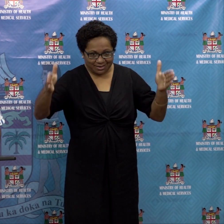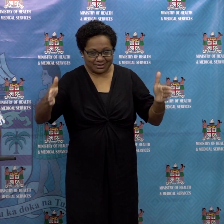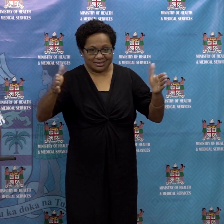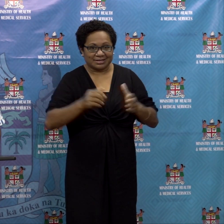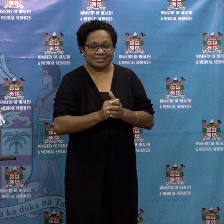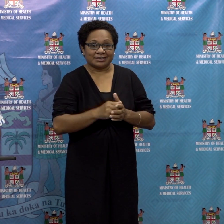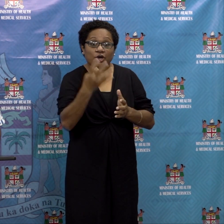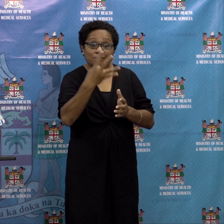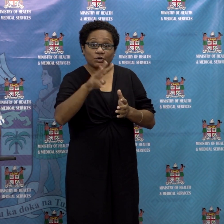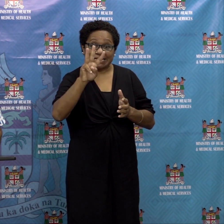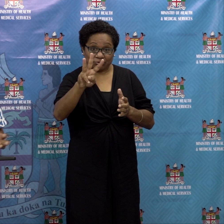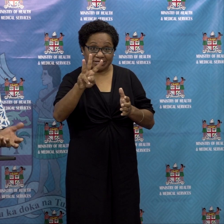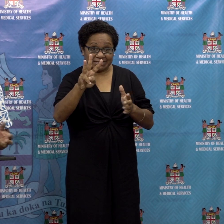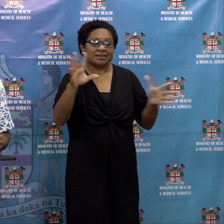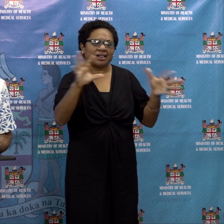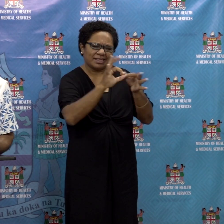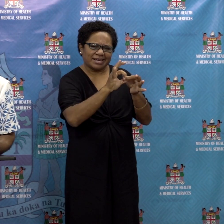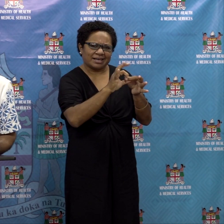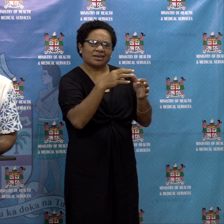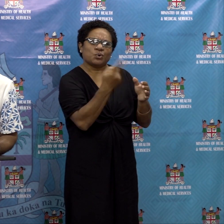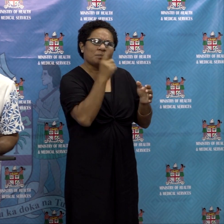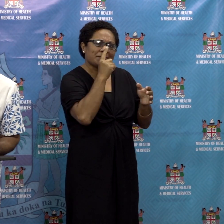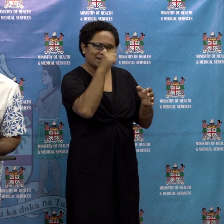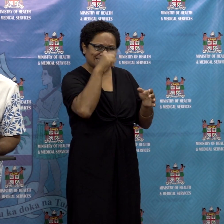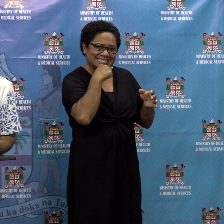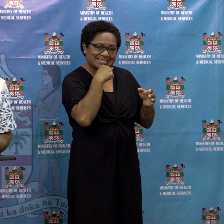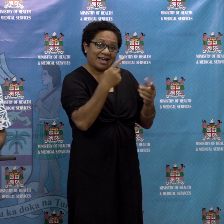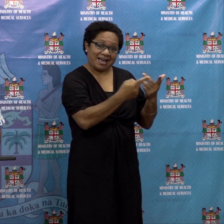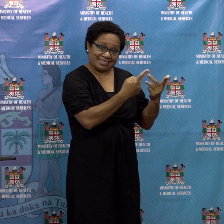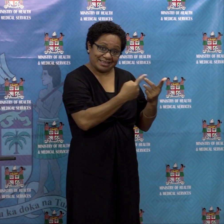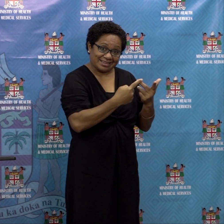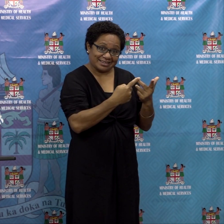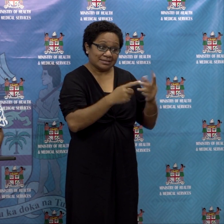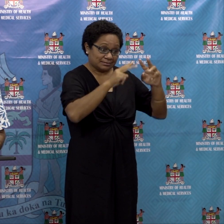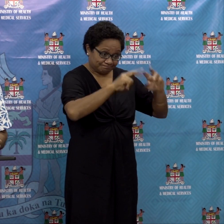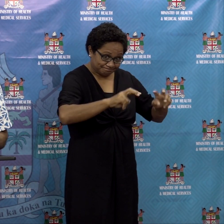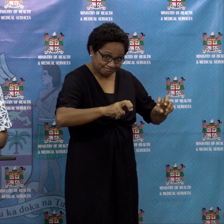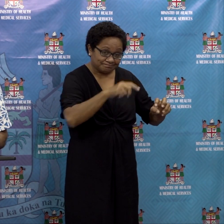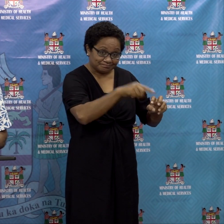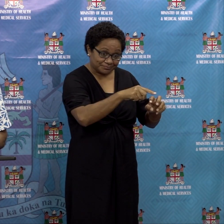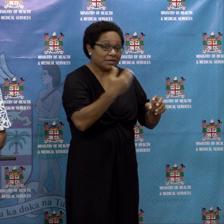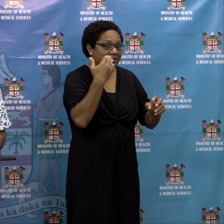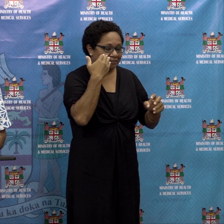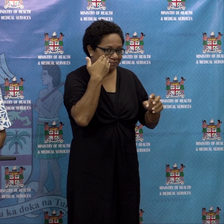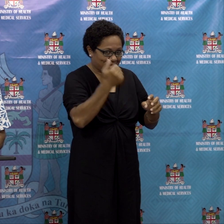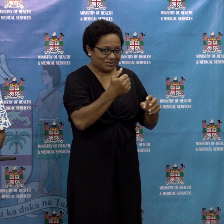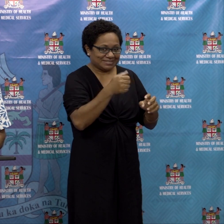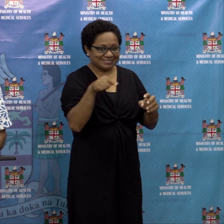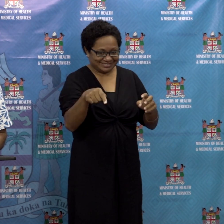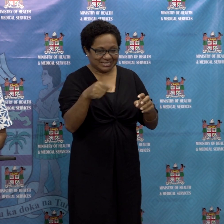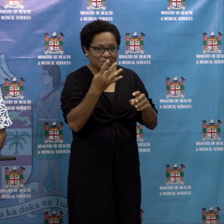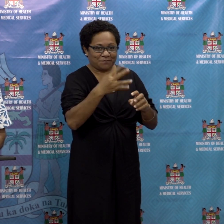43 of these cases are linked to existing clusters that were under investigation and that have been detected through contact